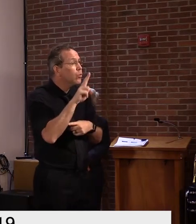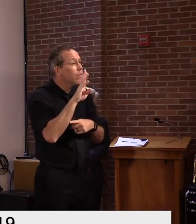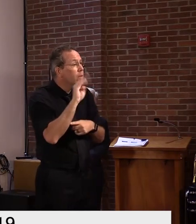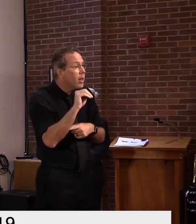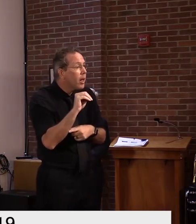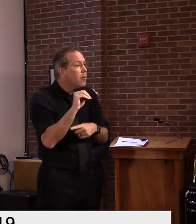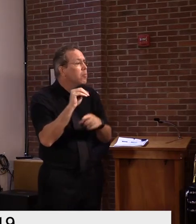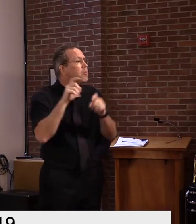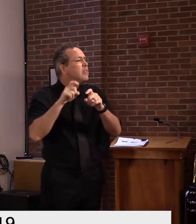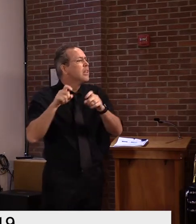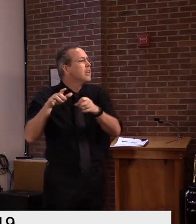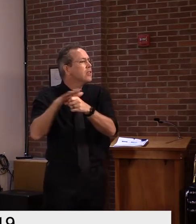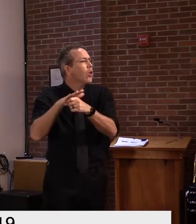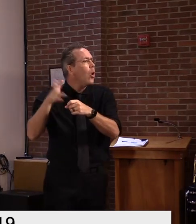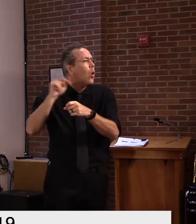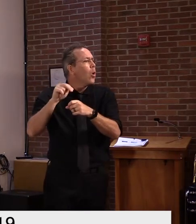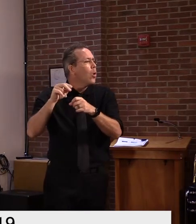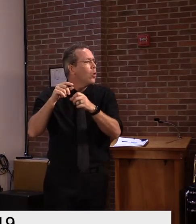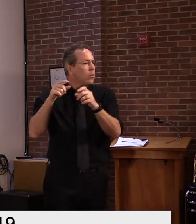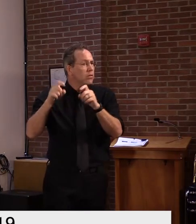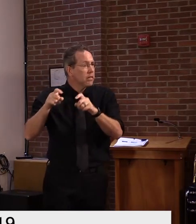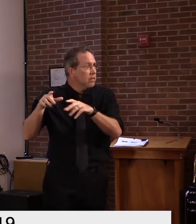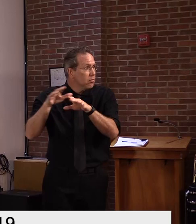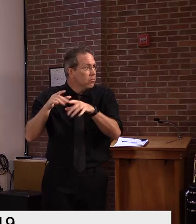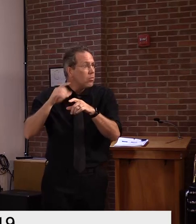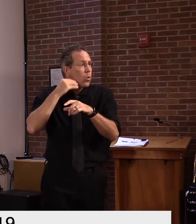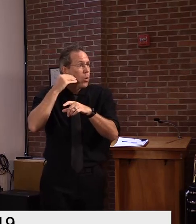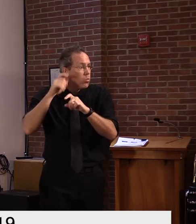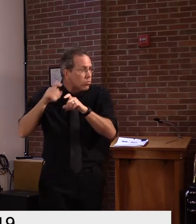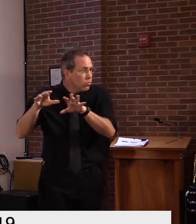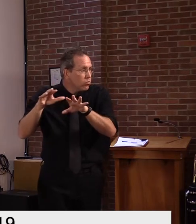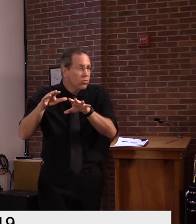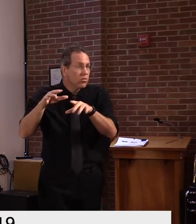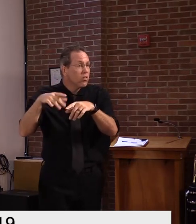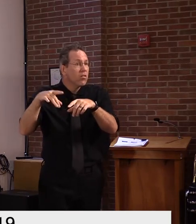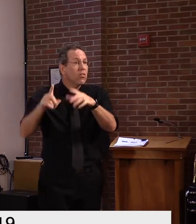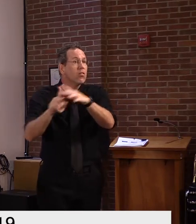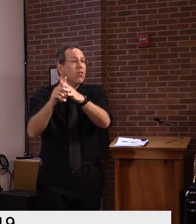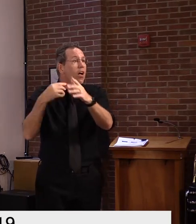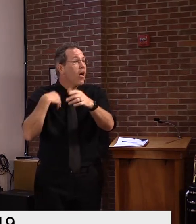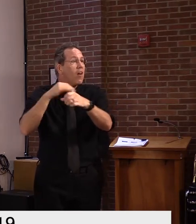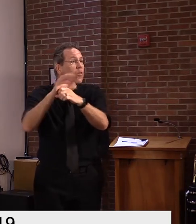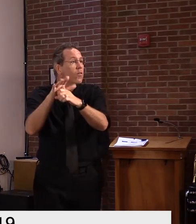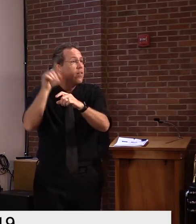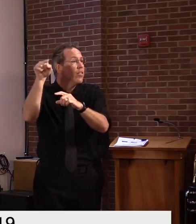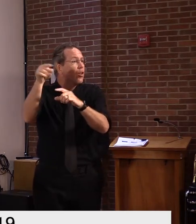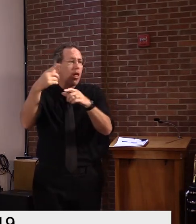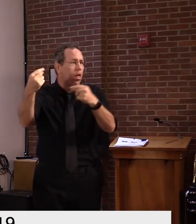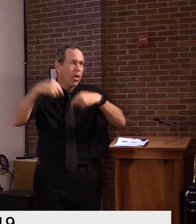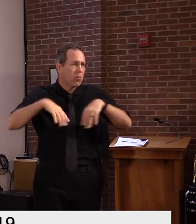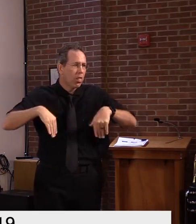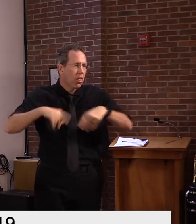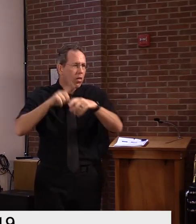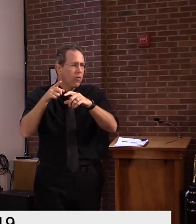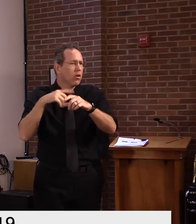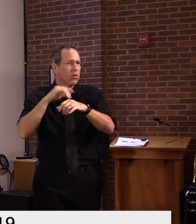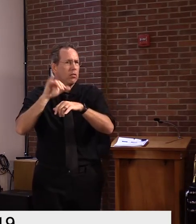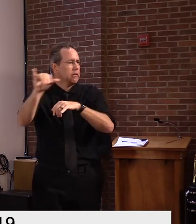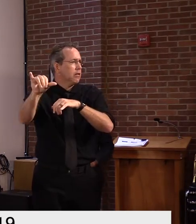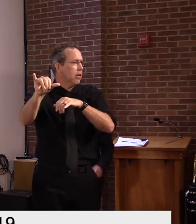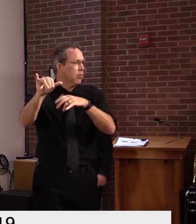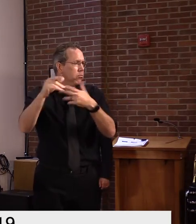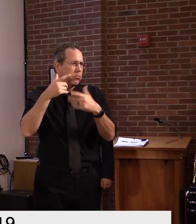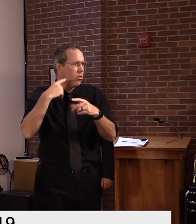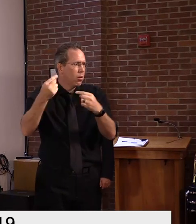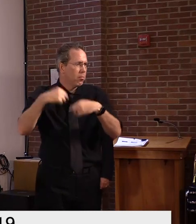and using that test to determine if the person gets on the plane or the bus or the car or what have you to get to Vermont. If